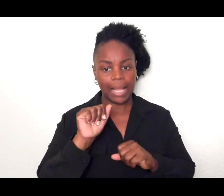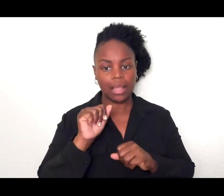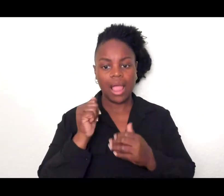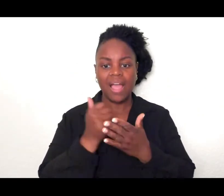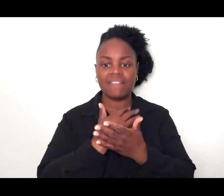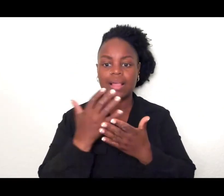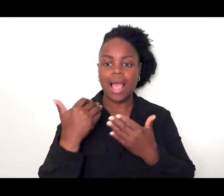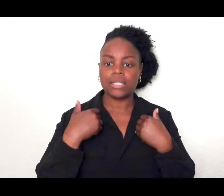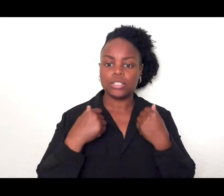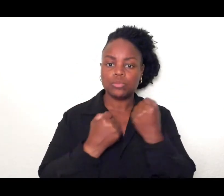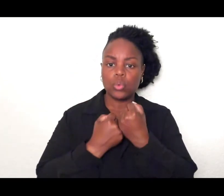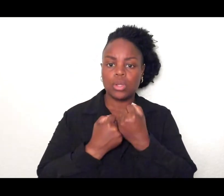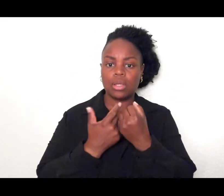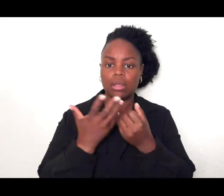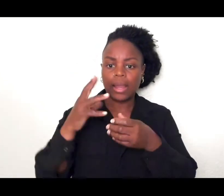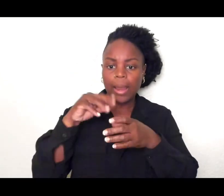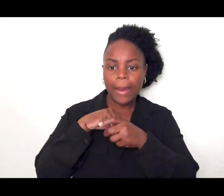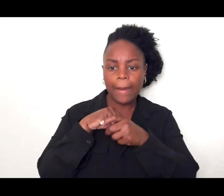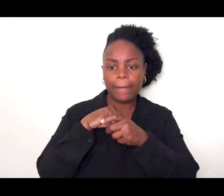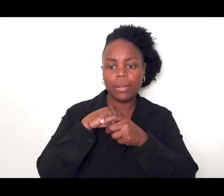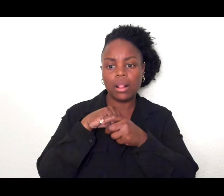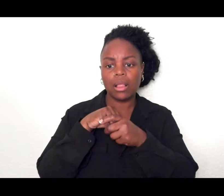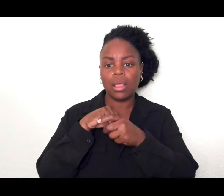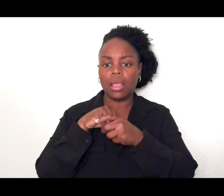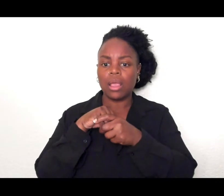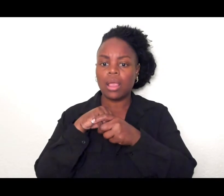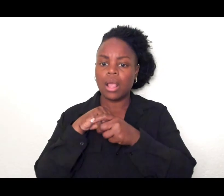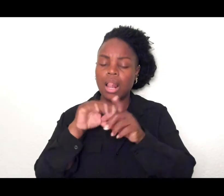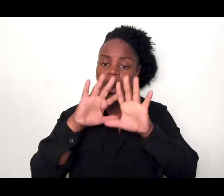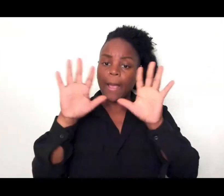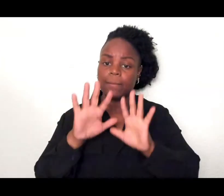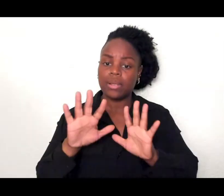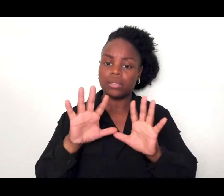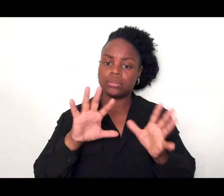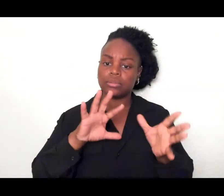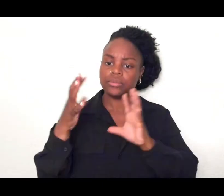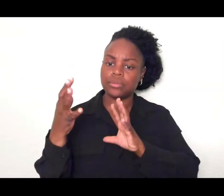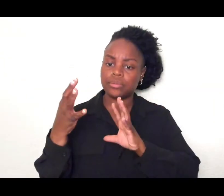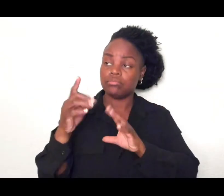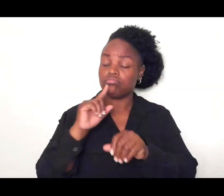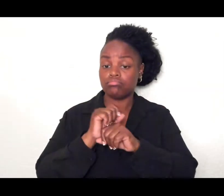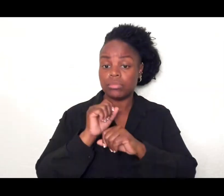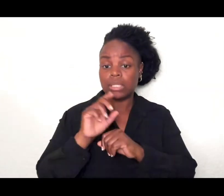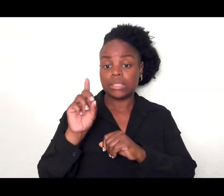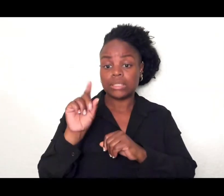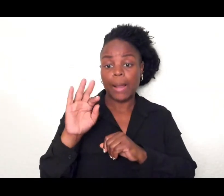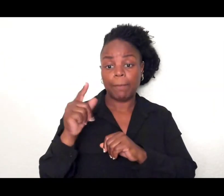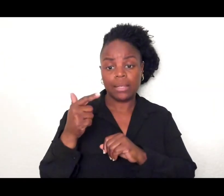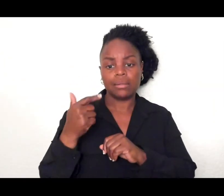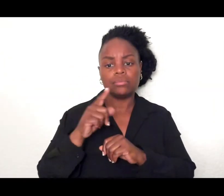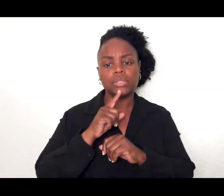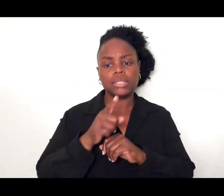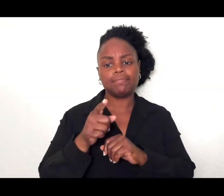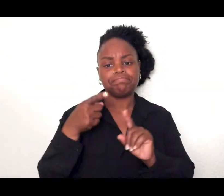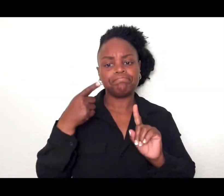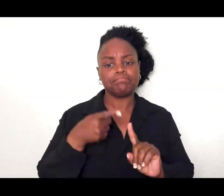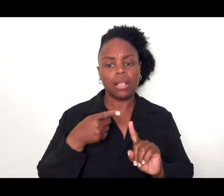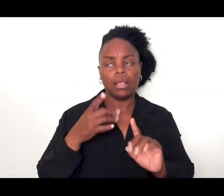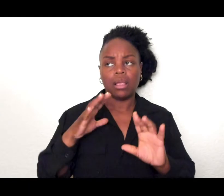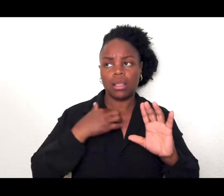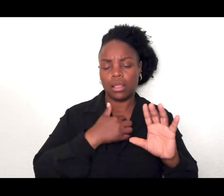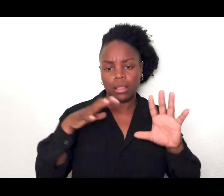Really, related to climate change, what makes me angry is that people make the